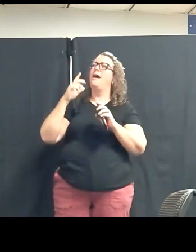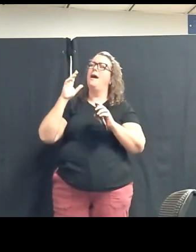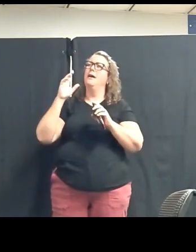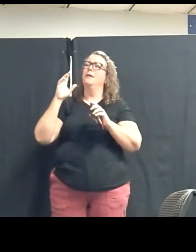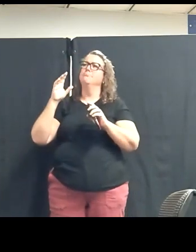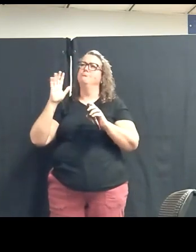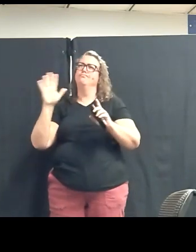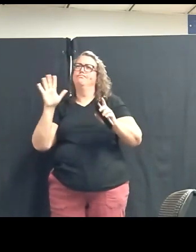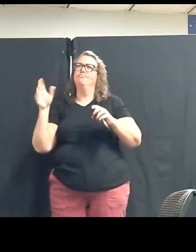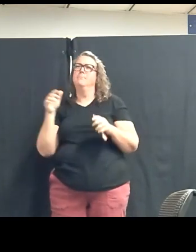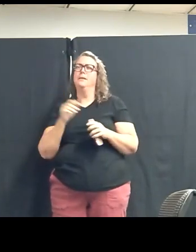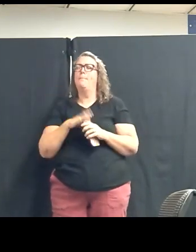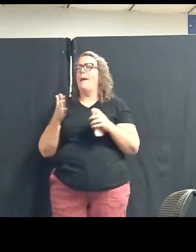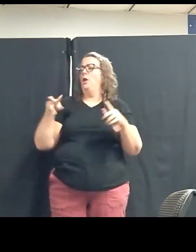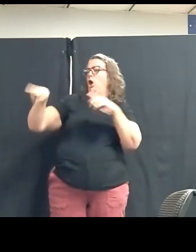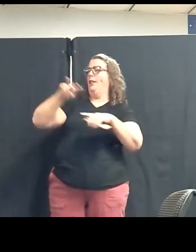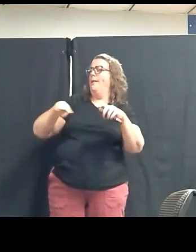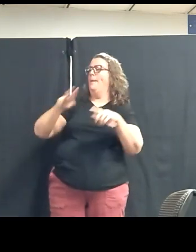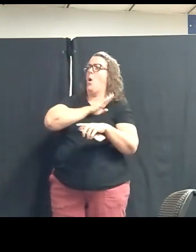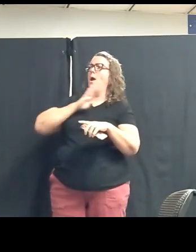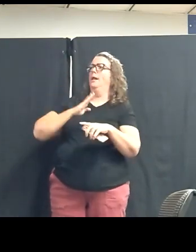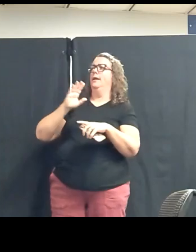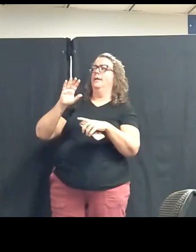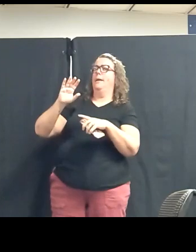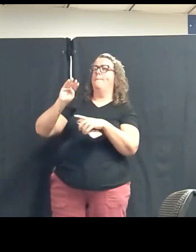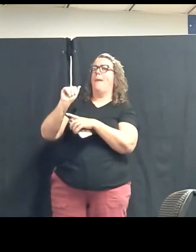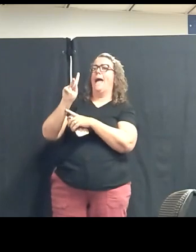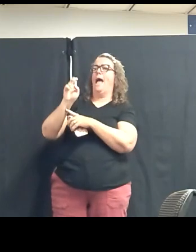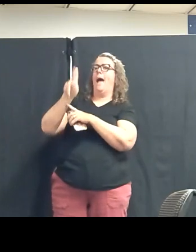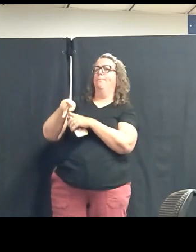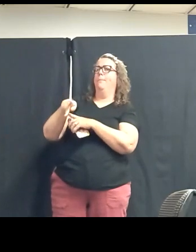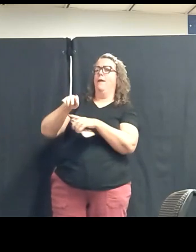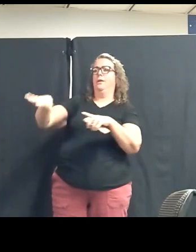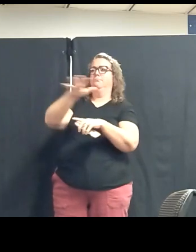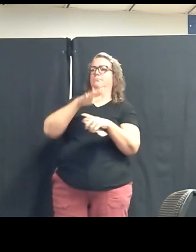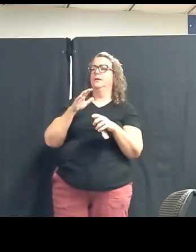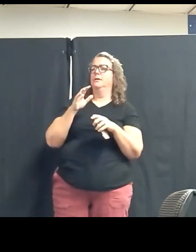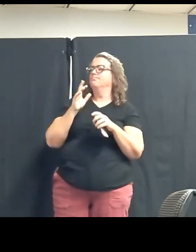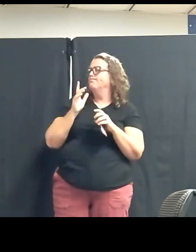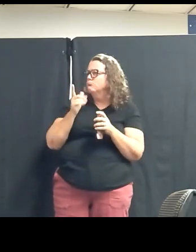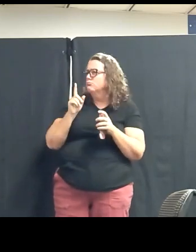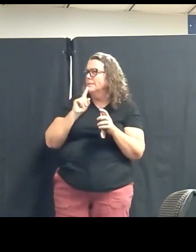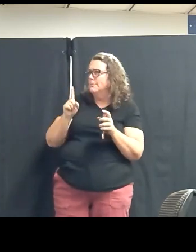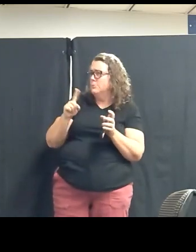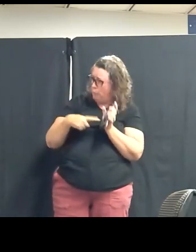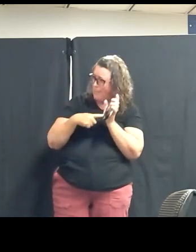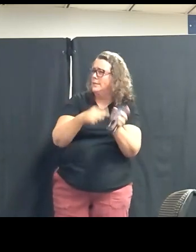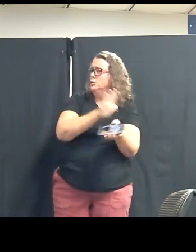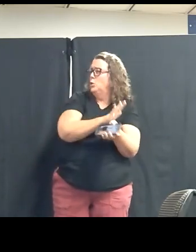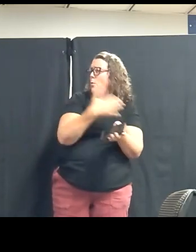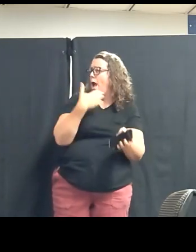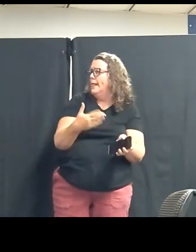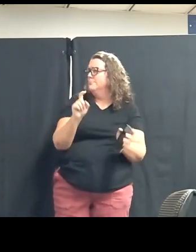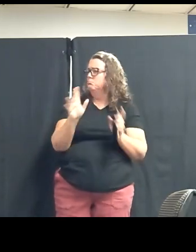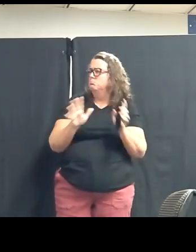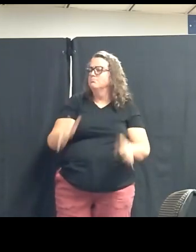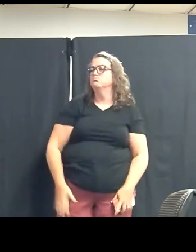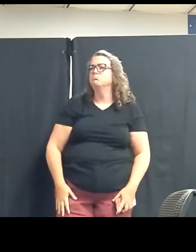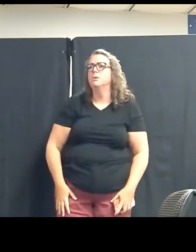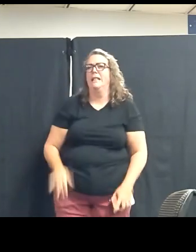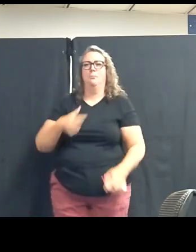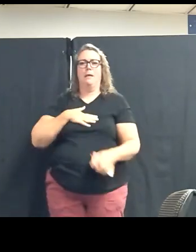there's 2 missing, but it would be nice to know what role you fill and what that makeup is specifically, and